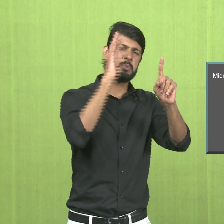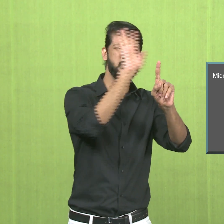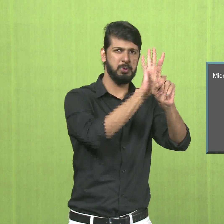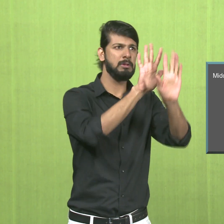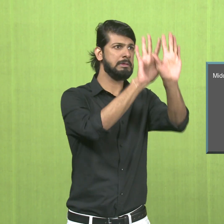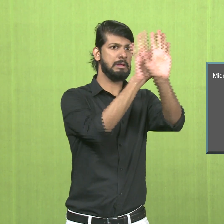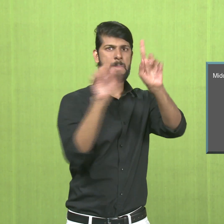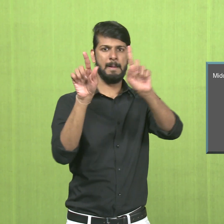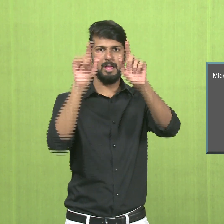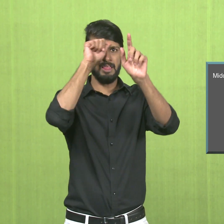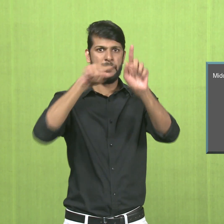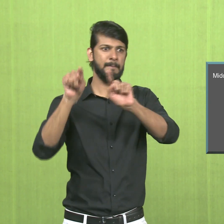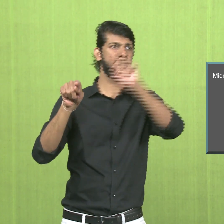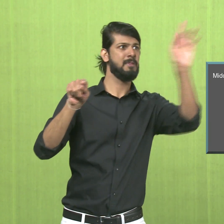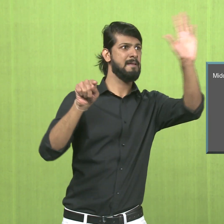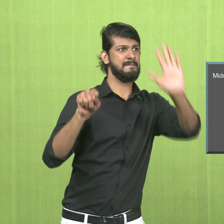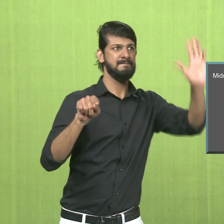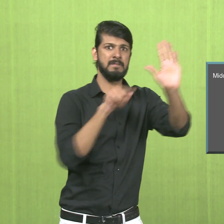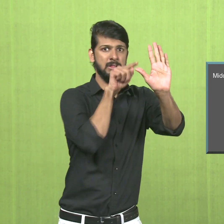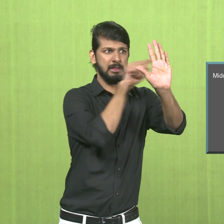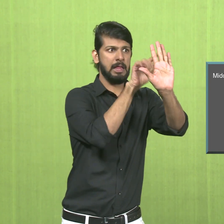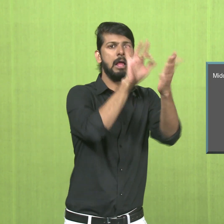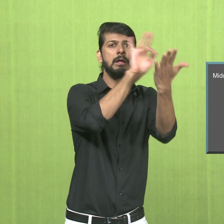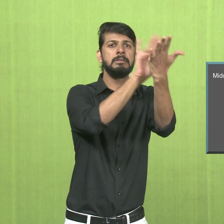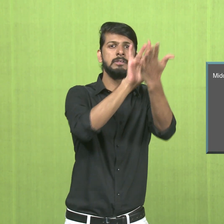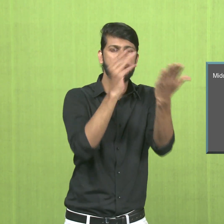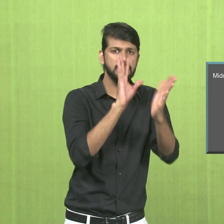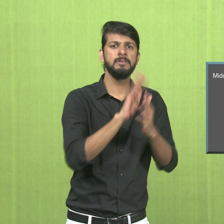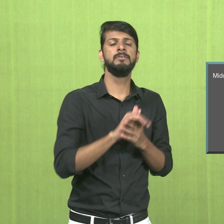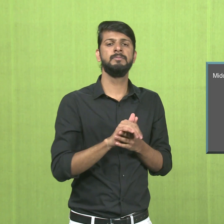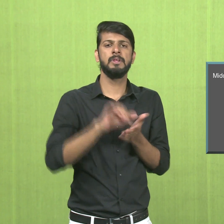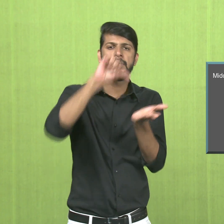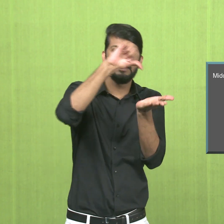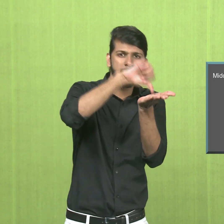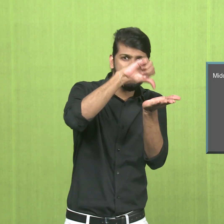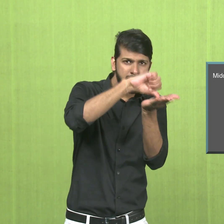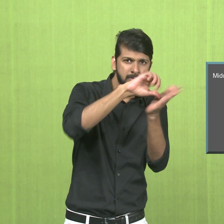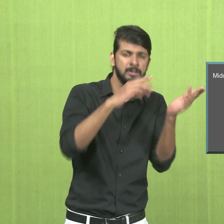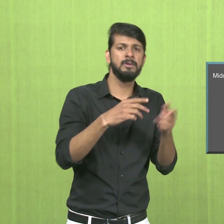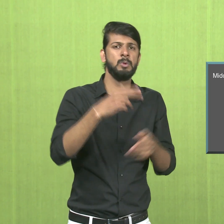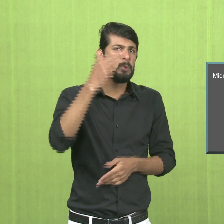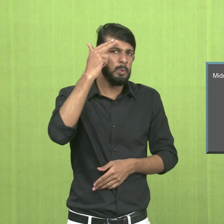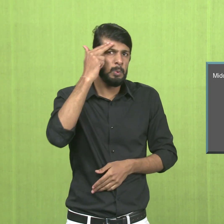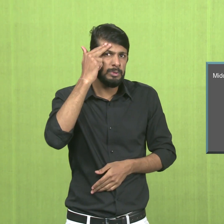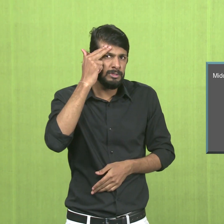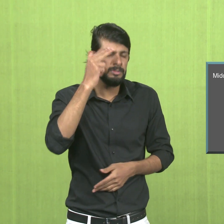it is a combination of about 16 to 7 countries located close together, and these involve